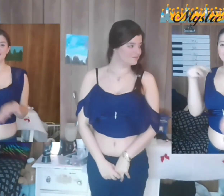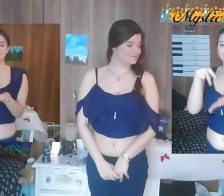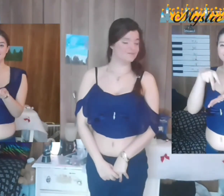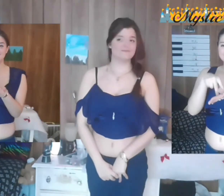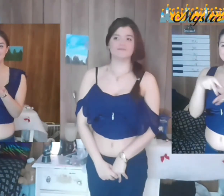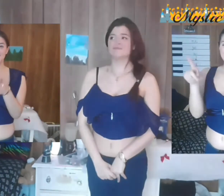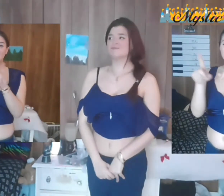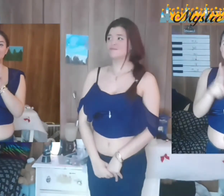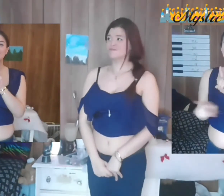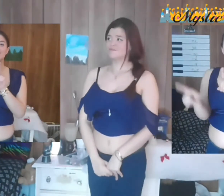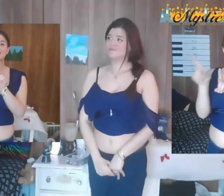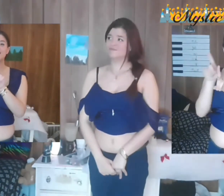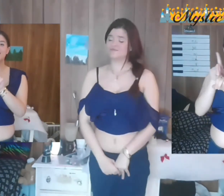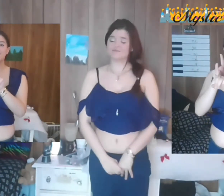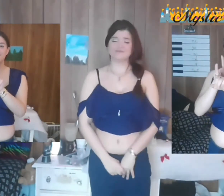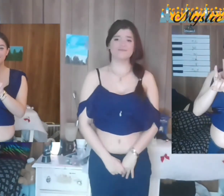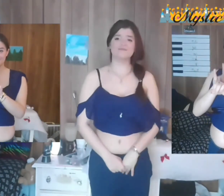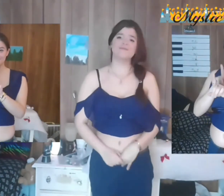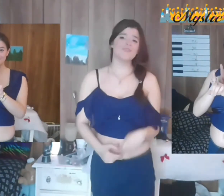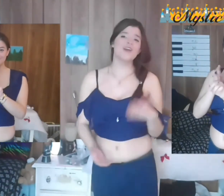then stand behind it.